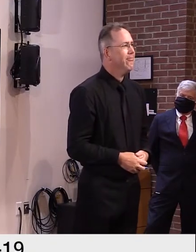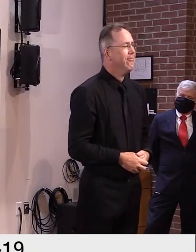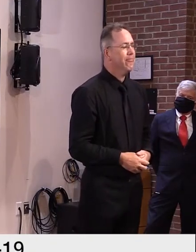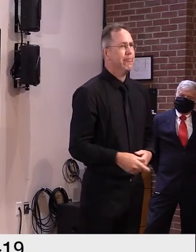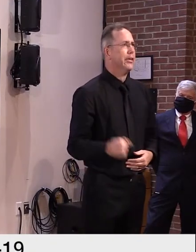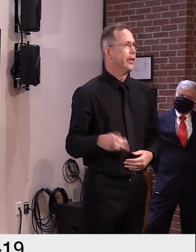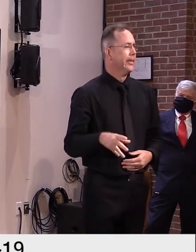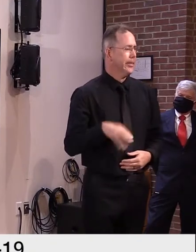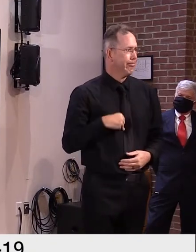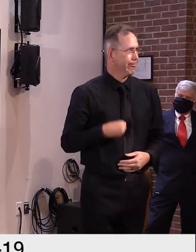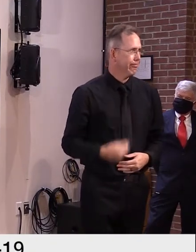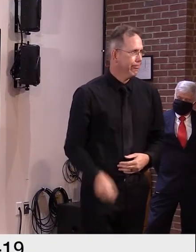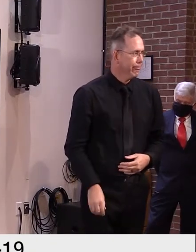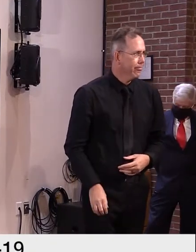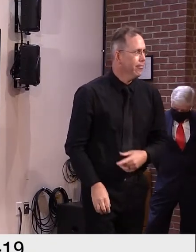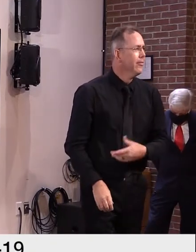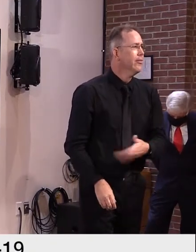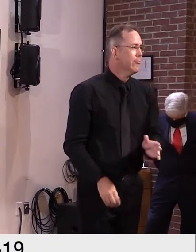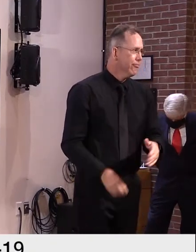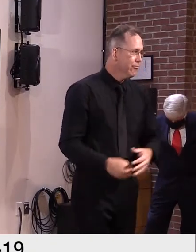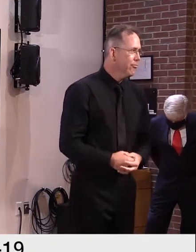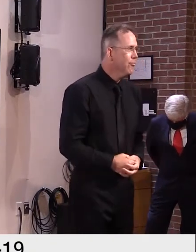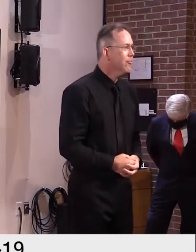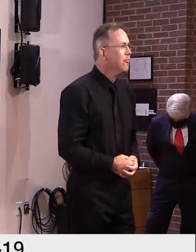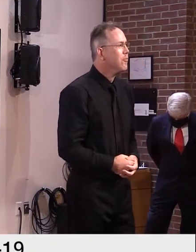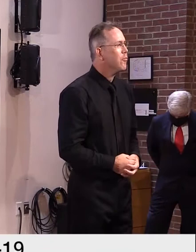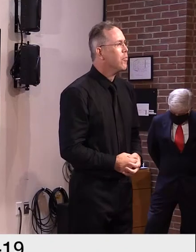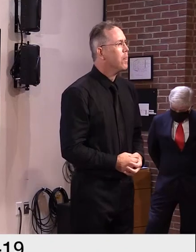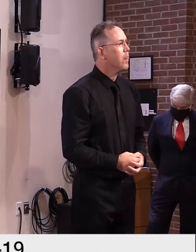Thank you very much. Andrew, Caledonian Record.